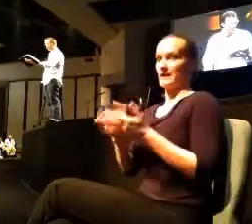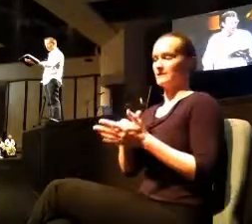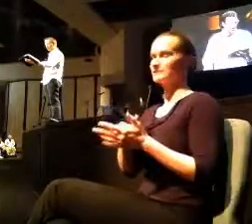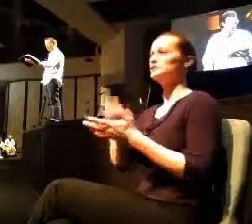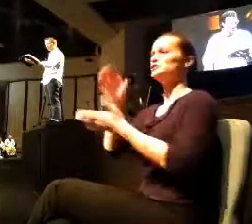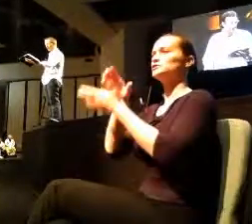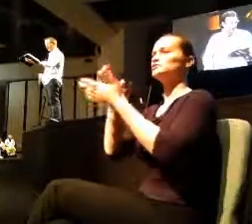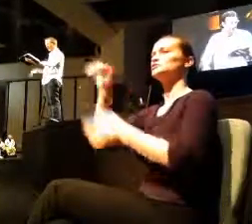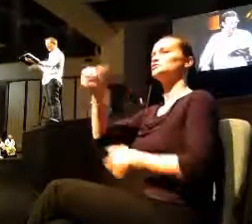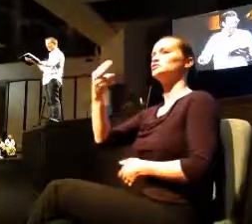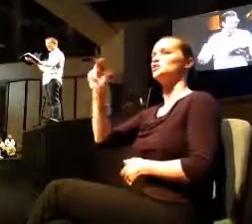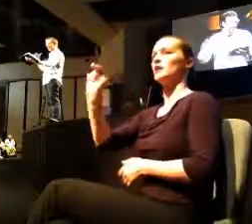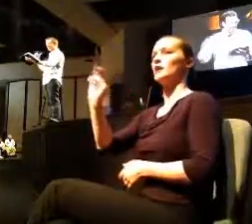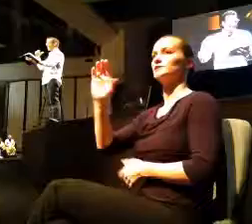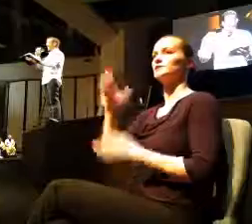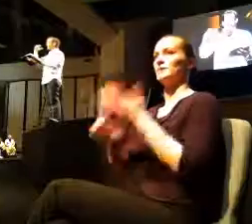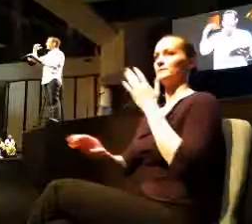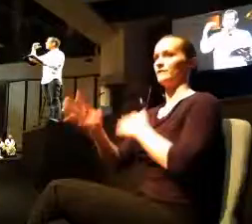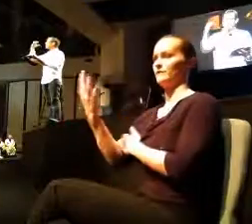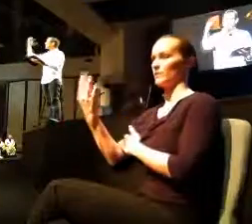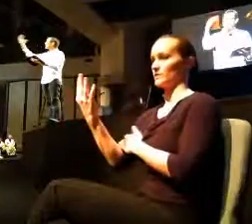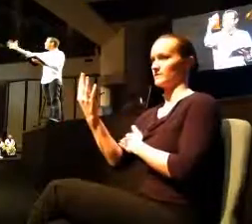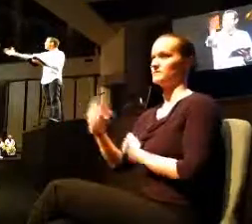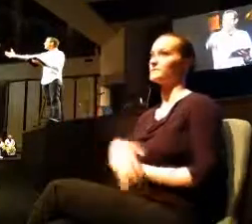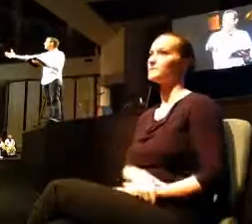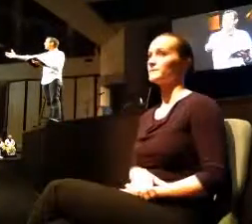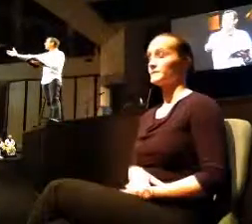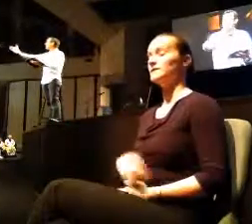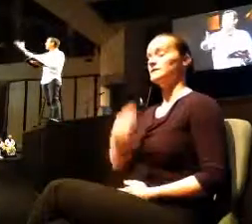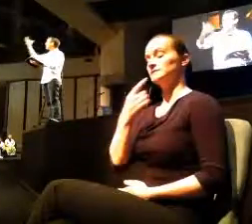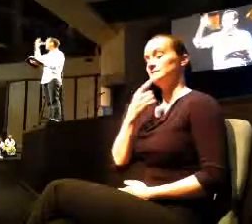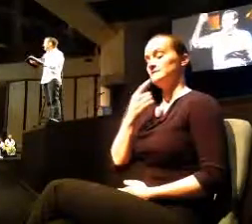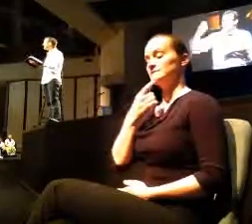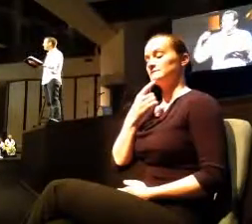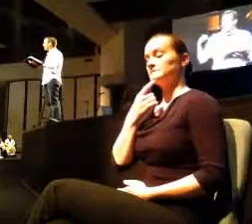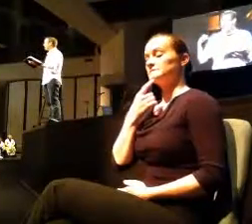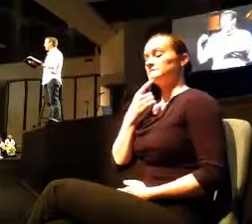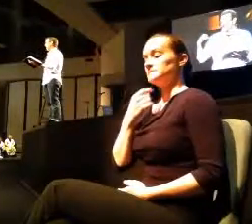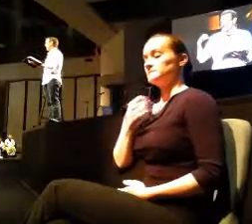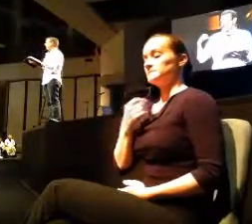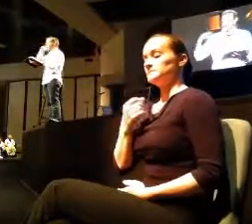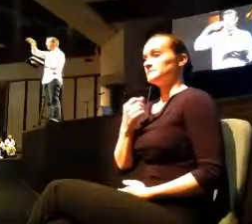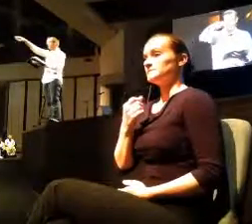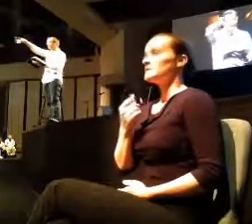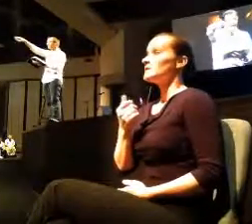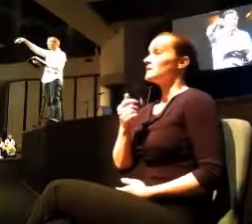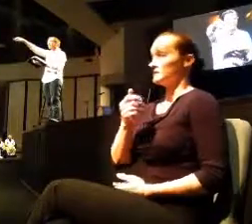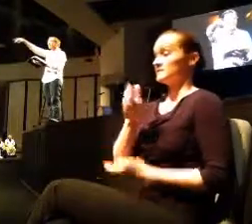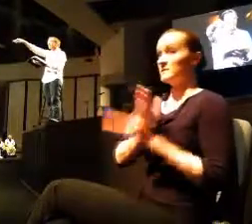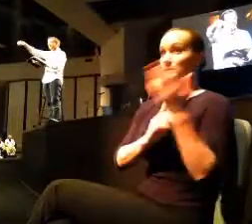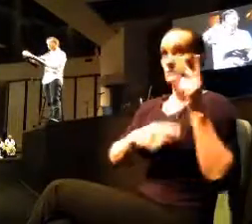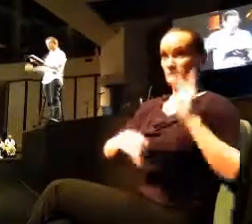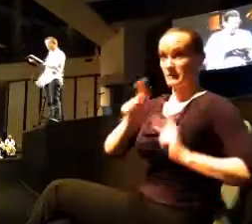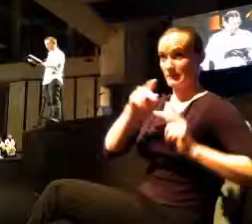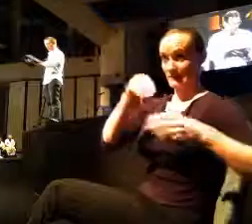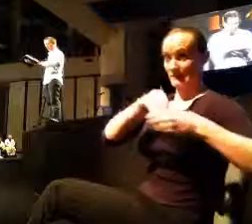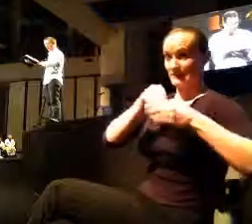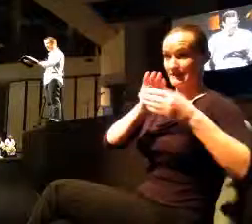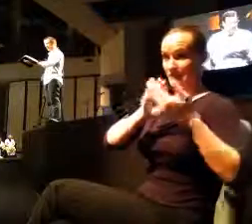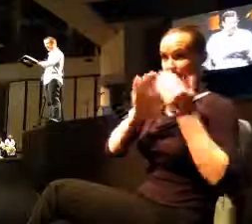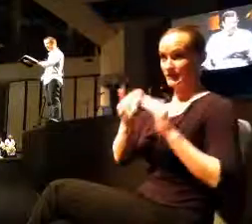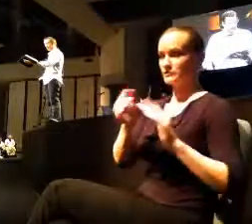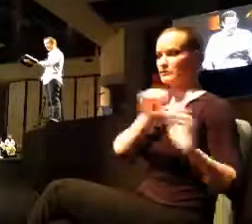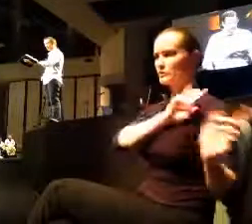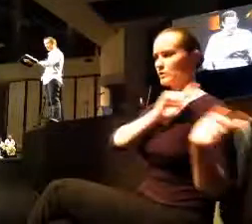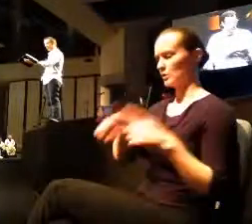chapter 4, John chapter 4, and it says this: as some of these Samaritans go and find Jesus now, after what's happened in this encounter with the woman,